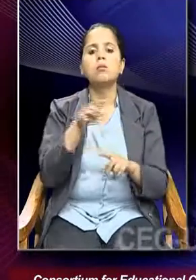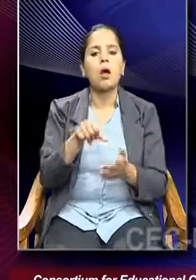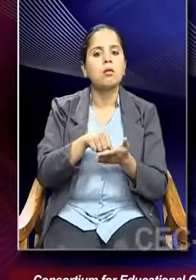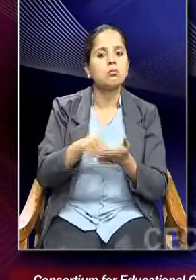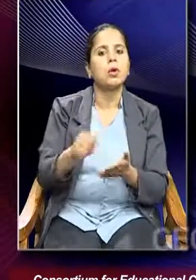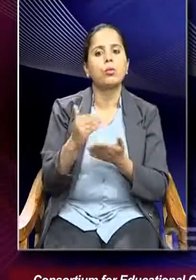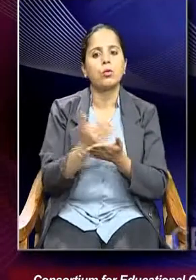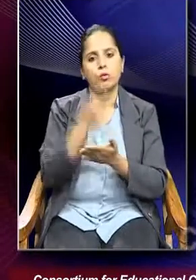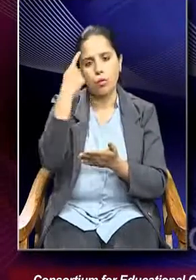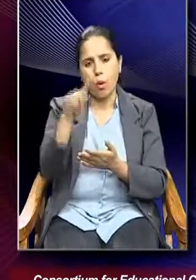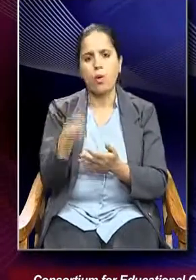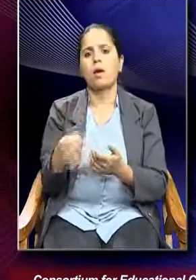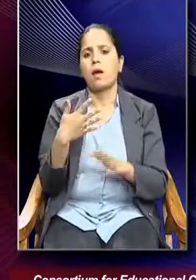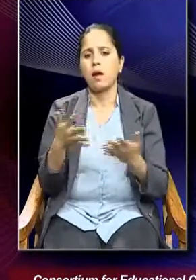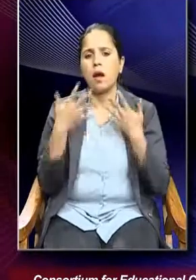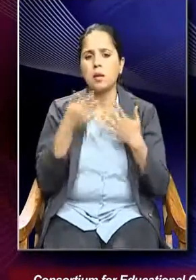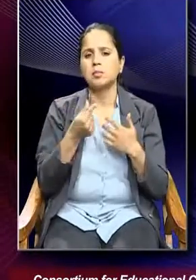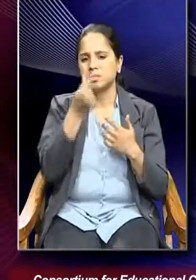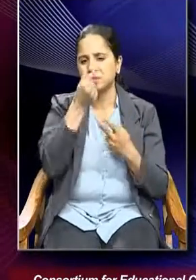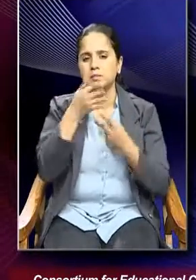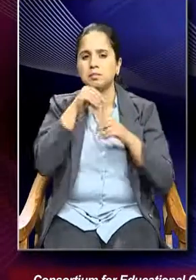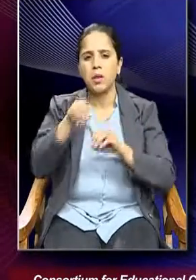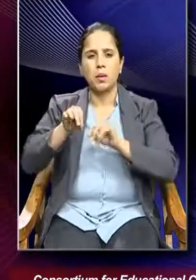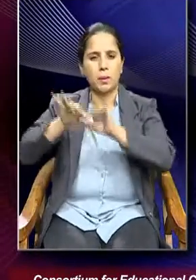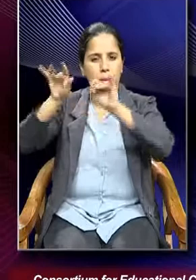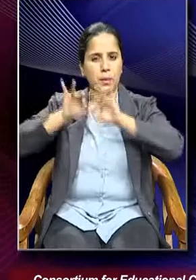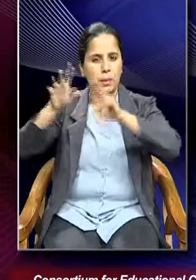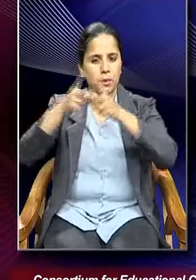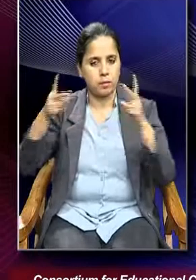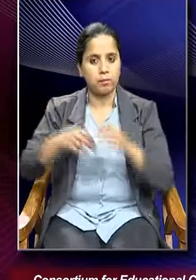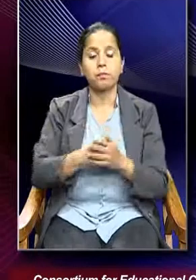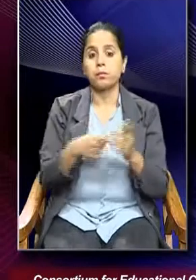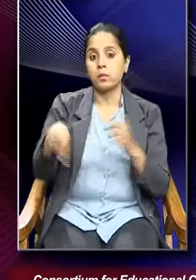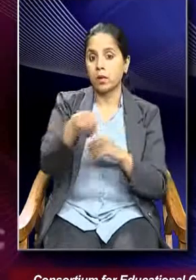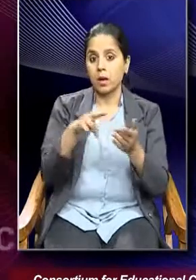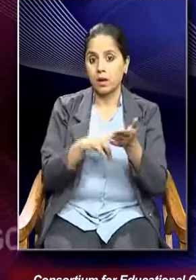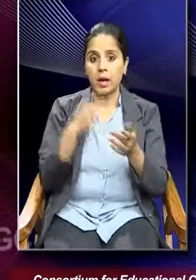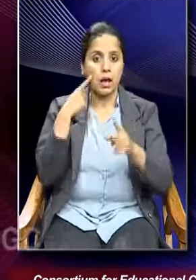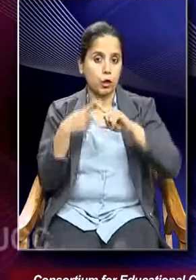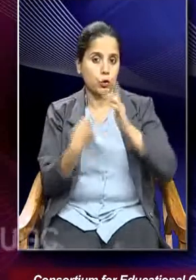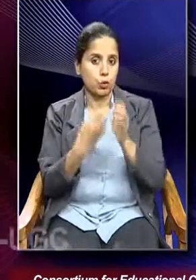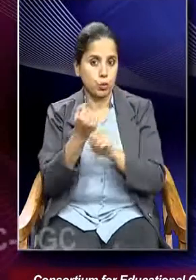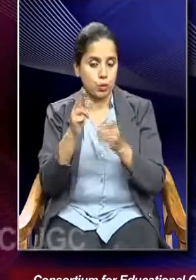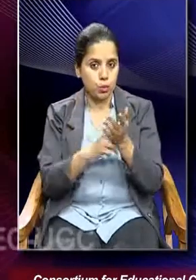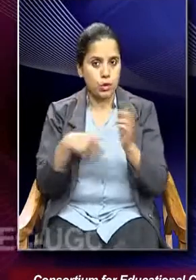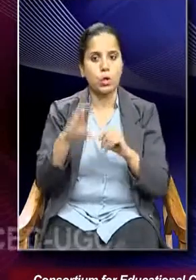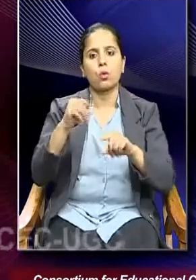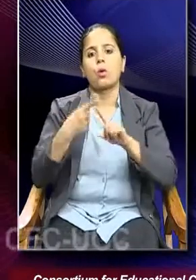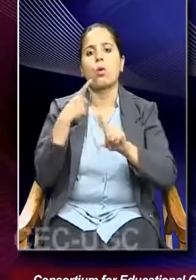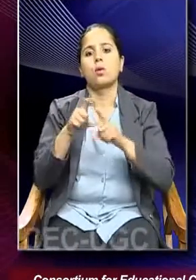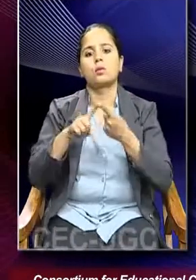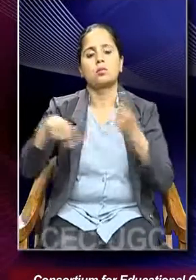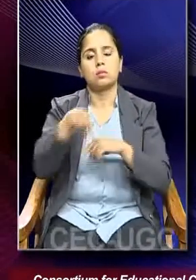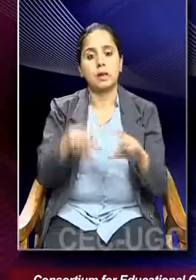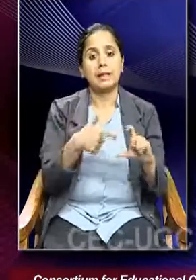for emission reduction. Third case study is about nitrogen oxide trading in the